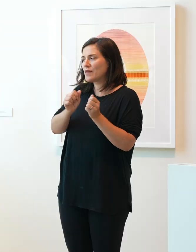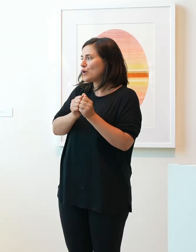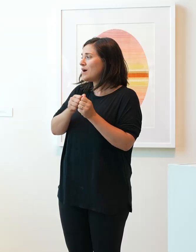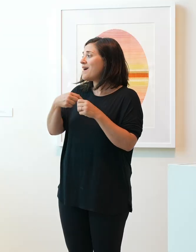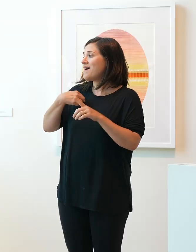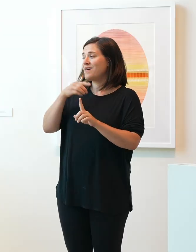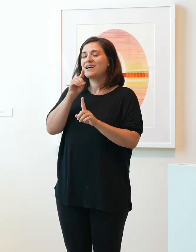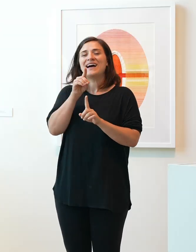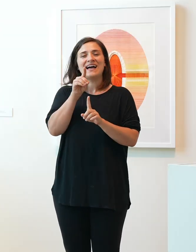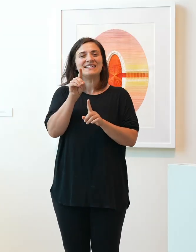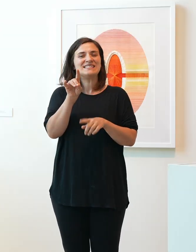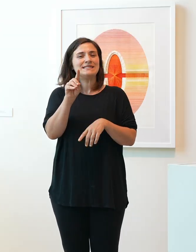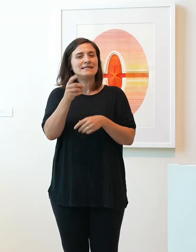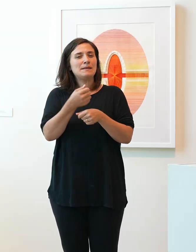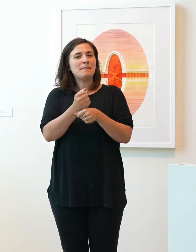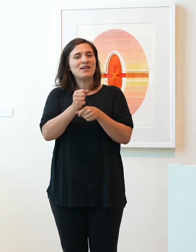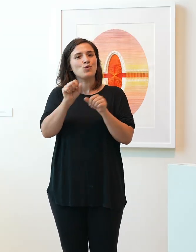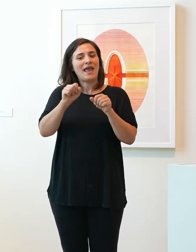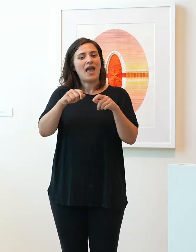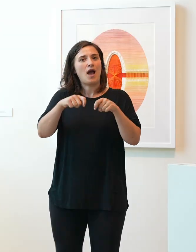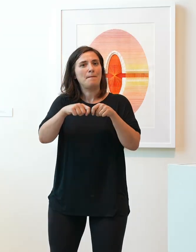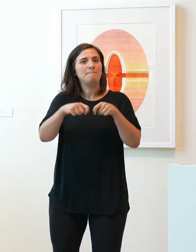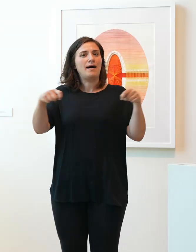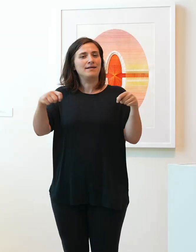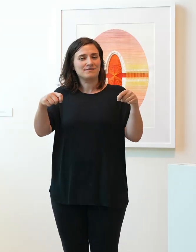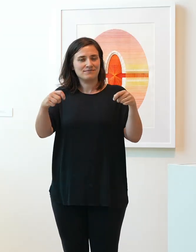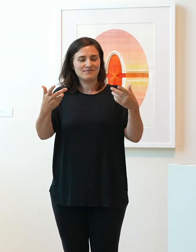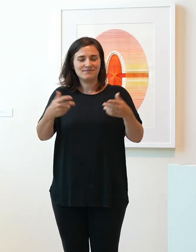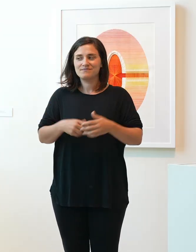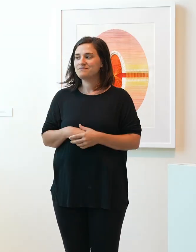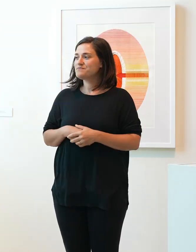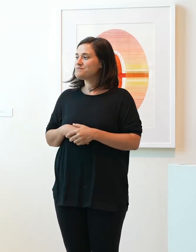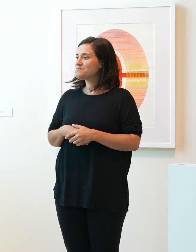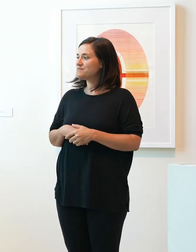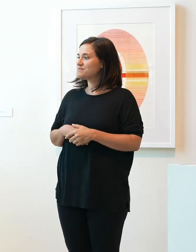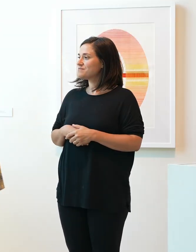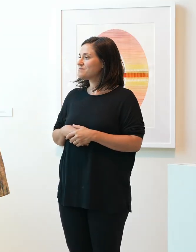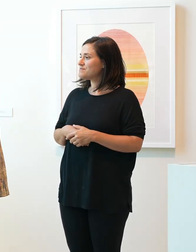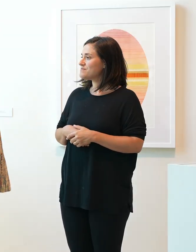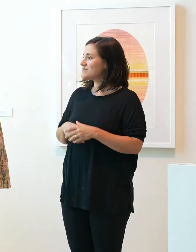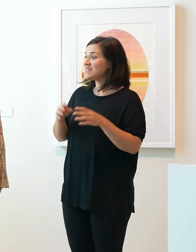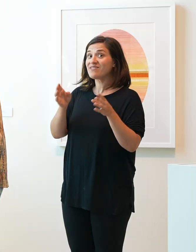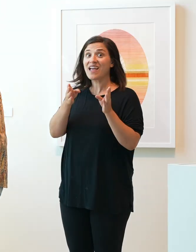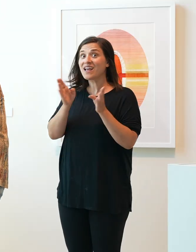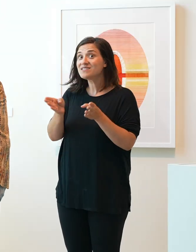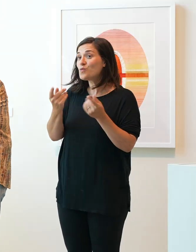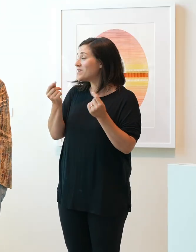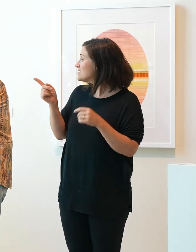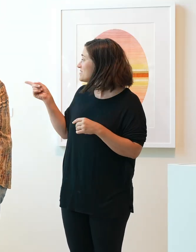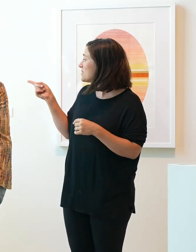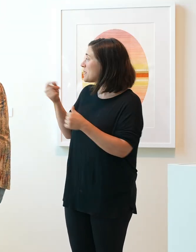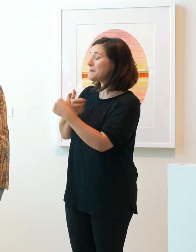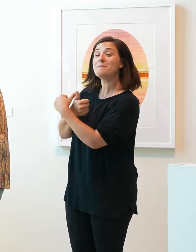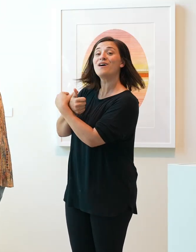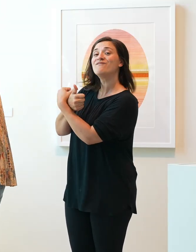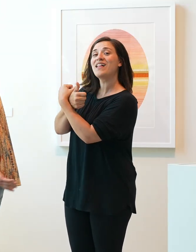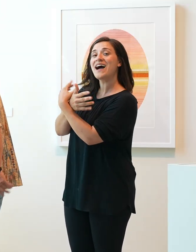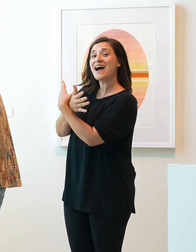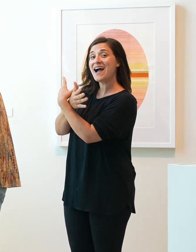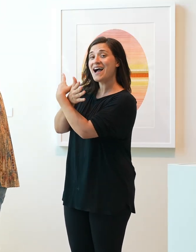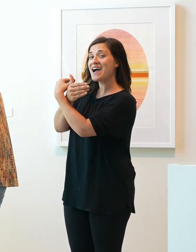the pair together. So that happened, and then there's the butterfly that I said was